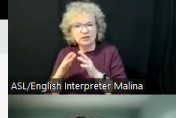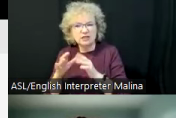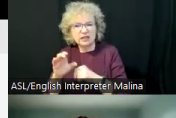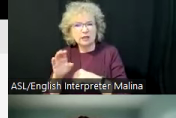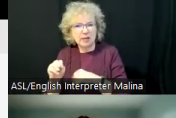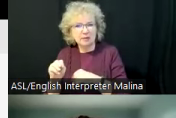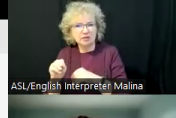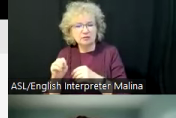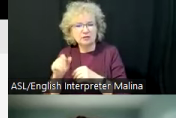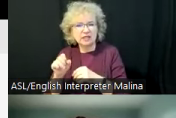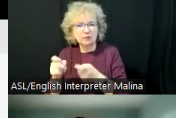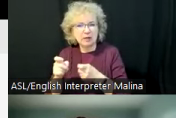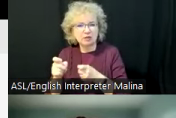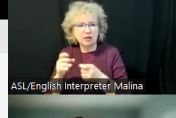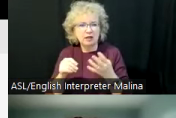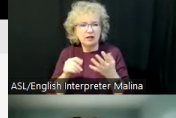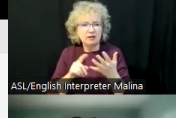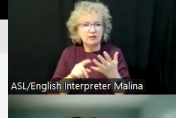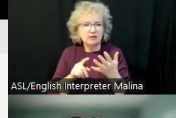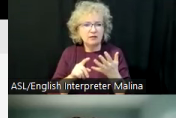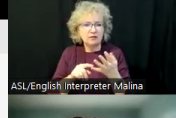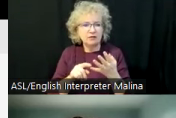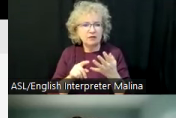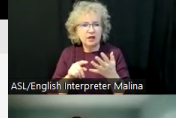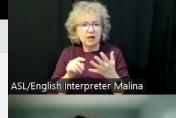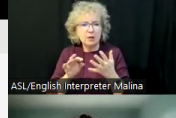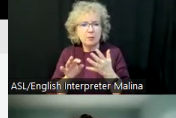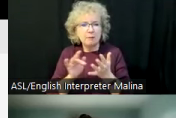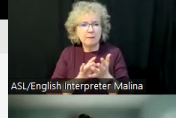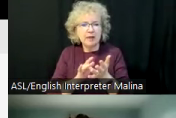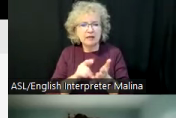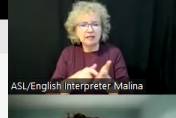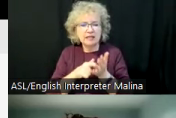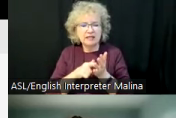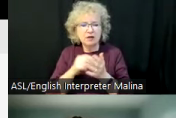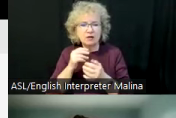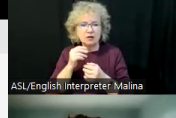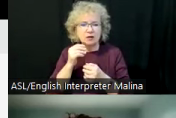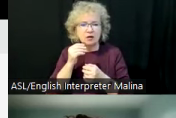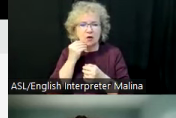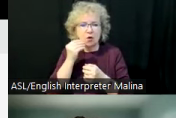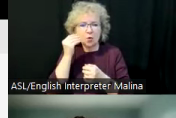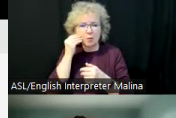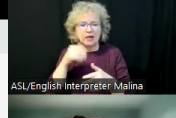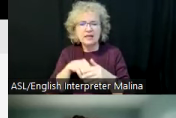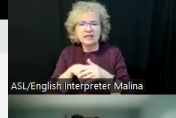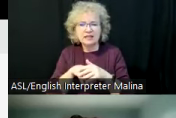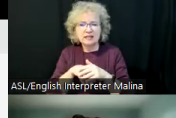And then medically necessary home accessibility or home, I'm sorry, home